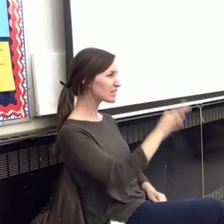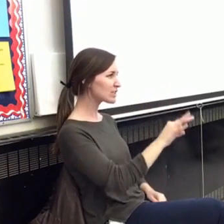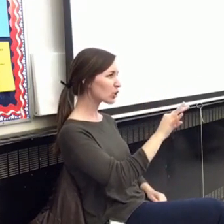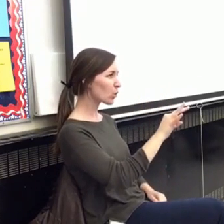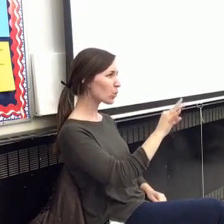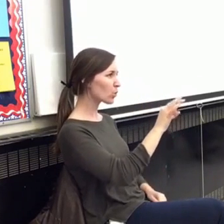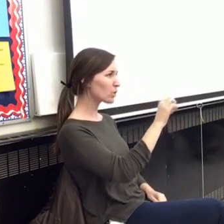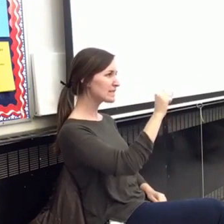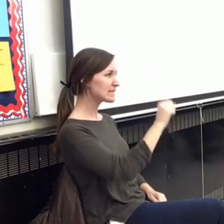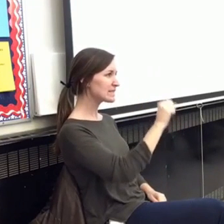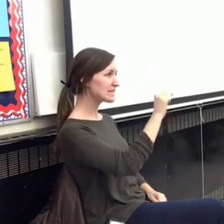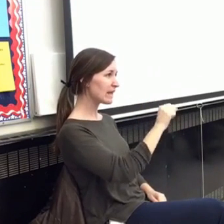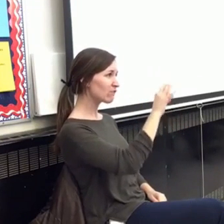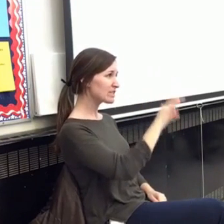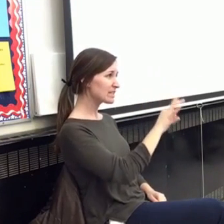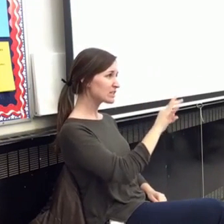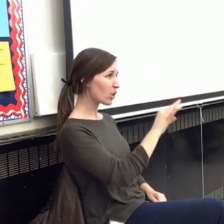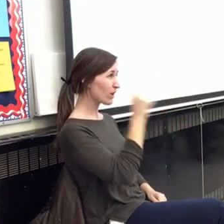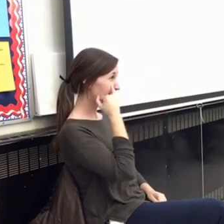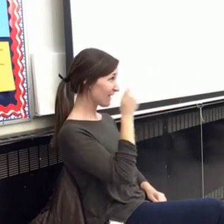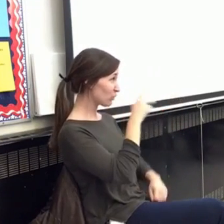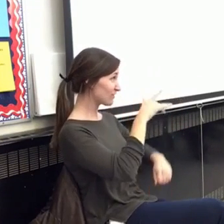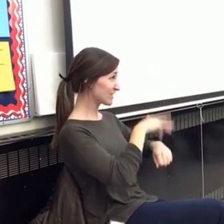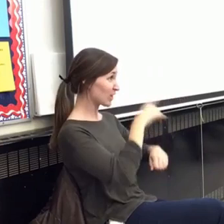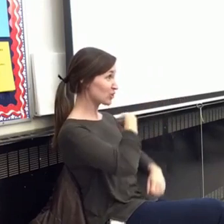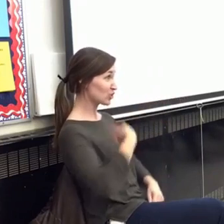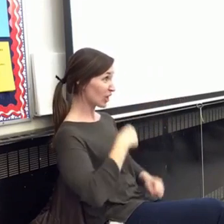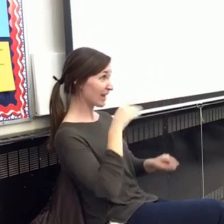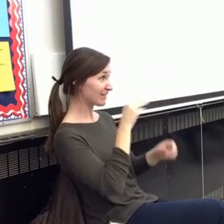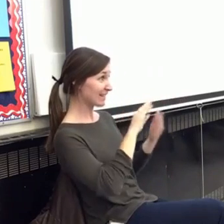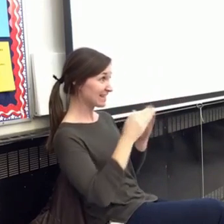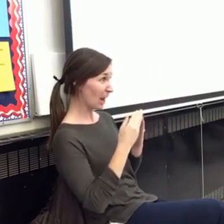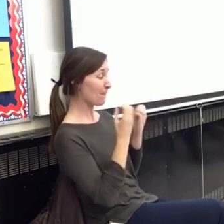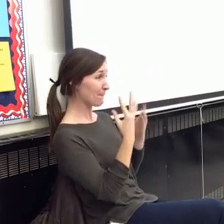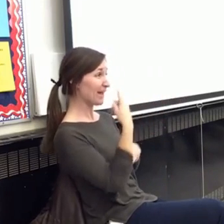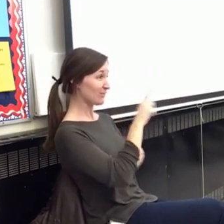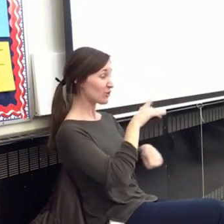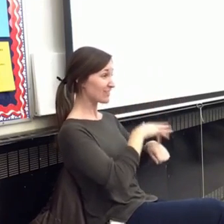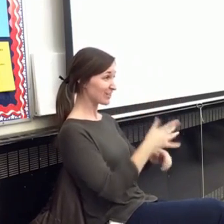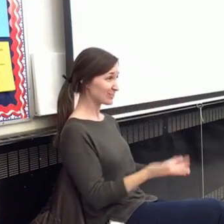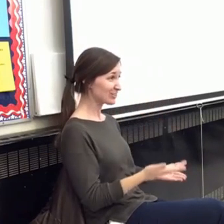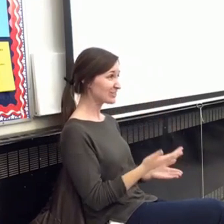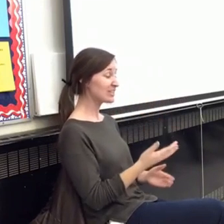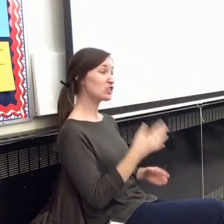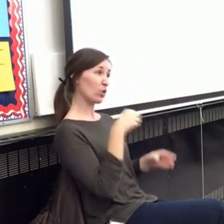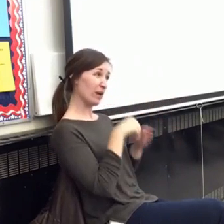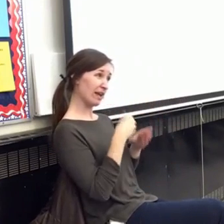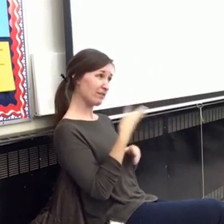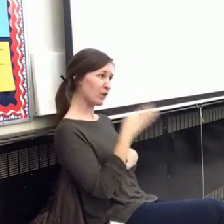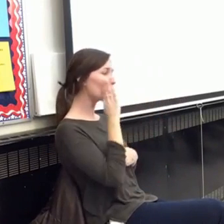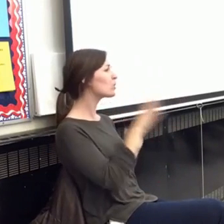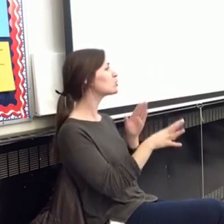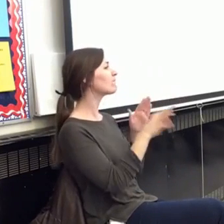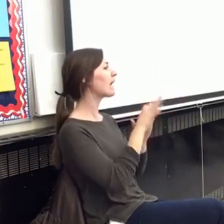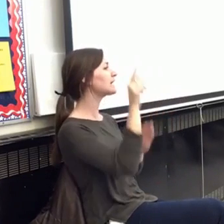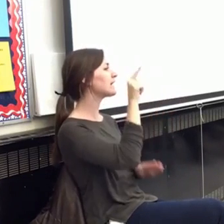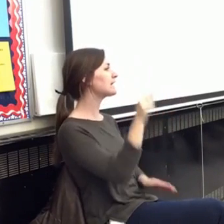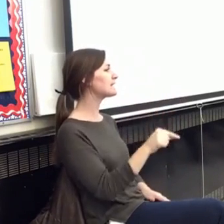Keep your hand raised if you've been to Chinatown. All right, so a lot of people. In Chinatown, would you find an Italian